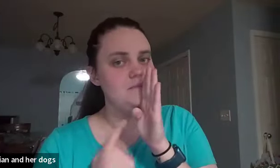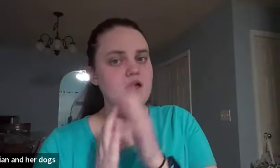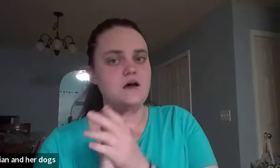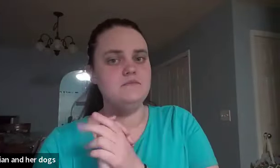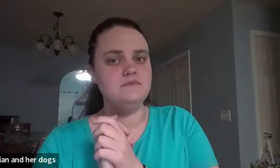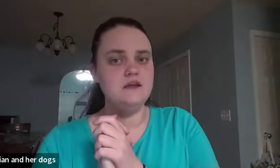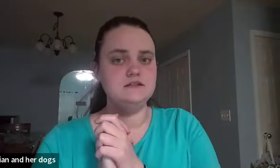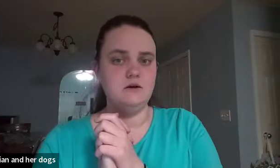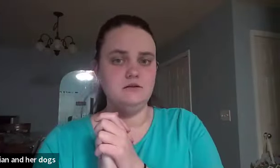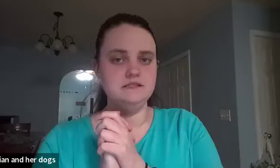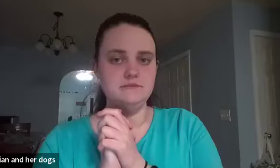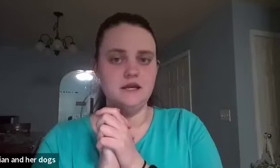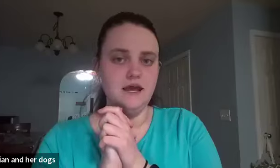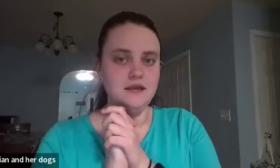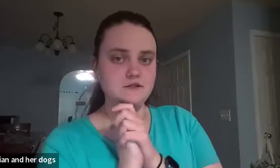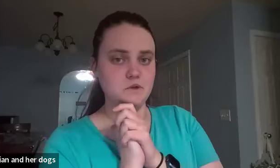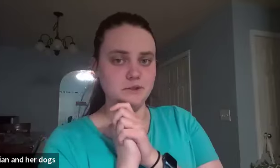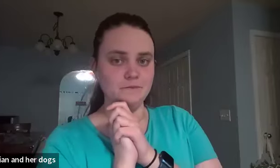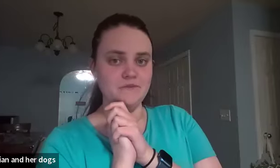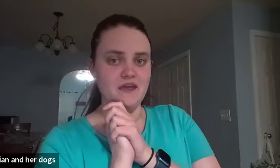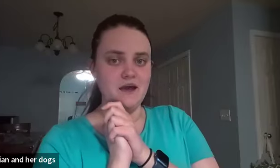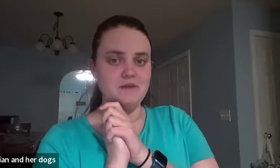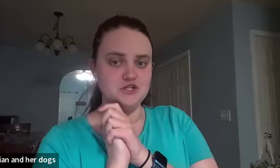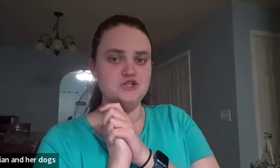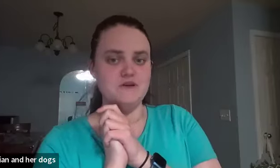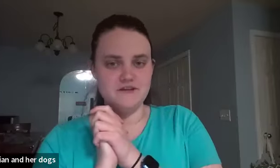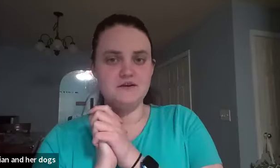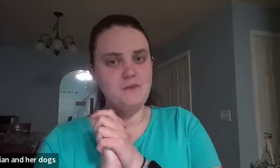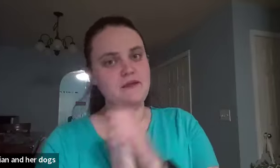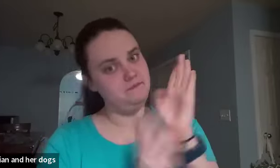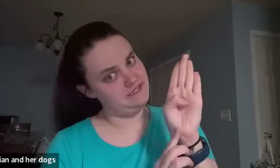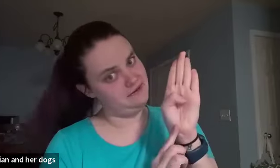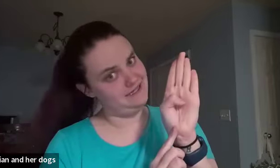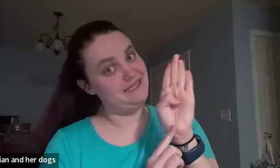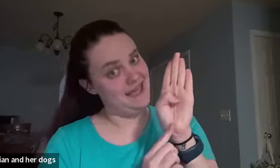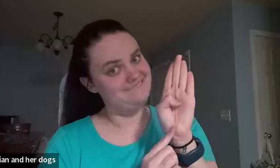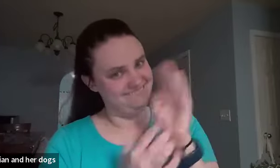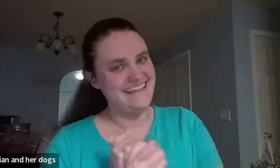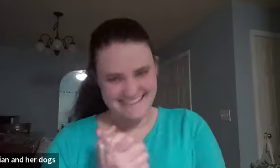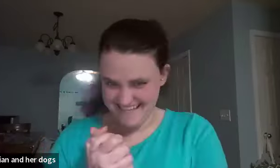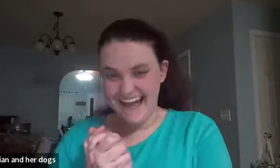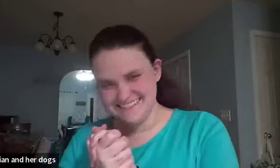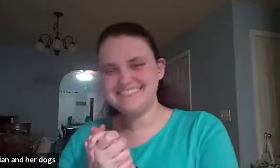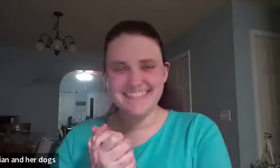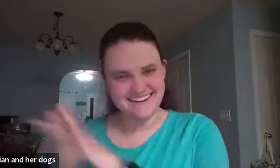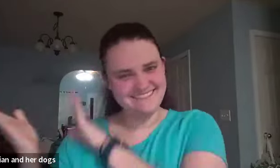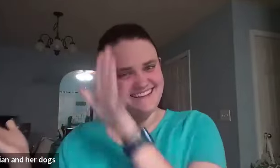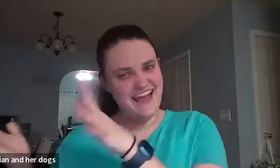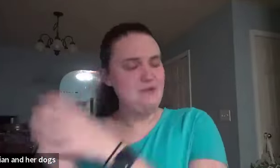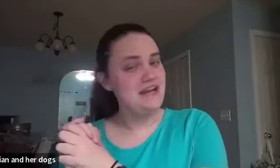that. That is calling someone a not nice word. I'm sure you can figure out by the B sounding. Yeah. Yeah. So I would